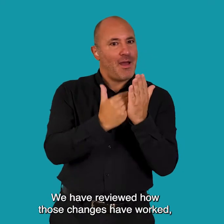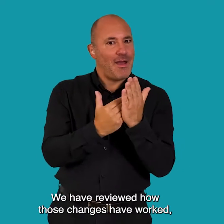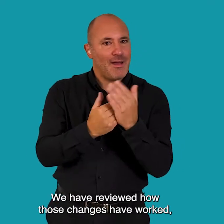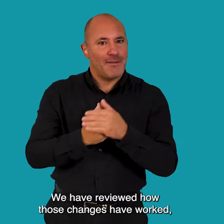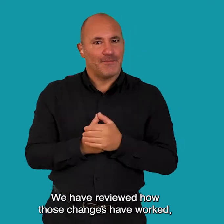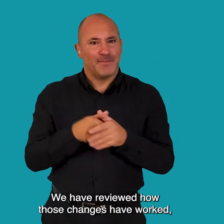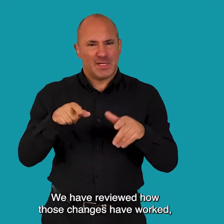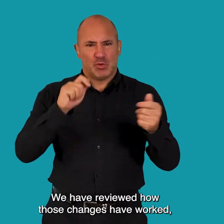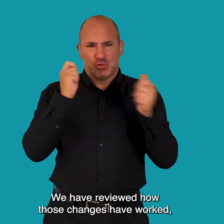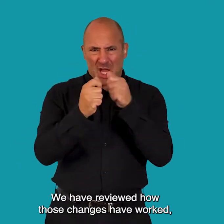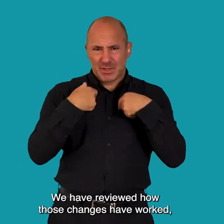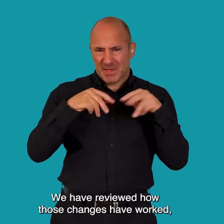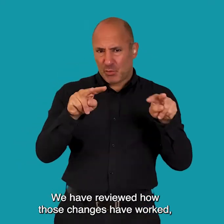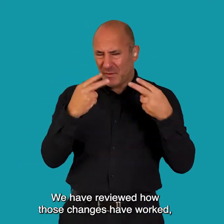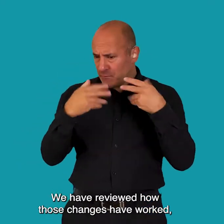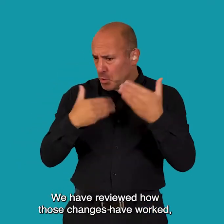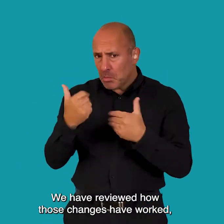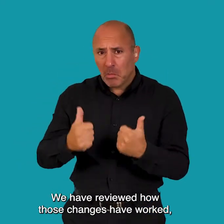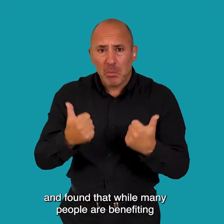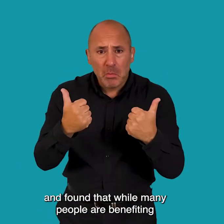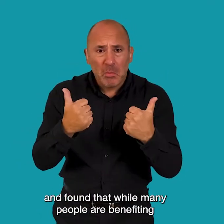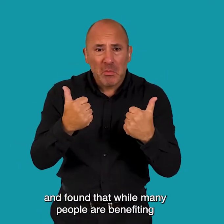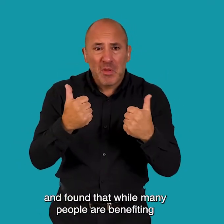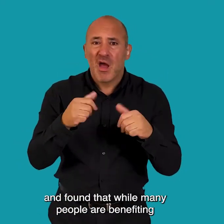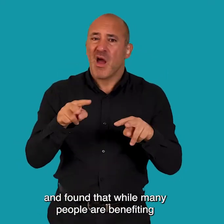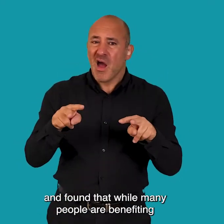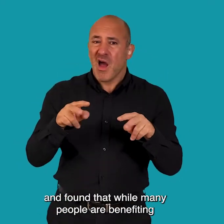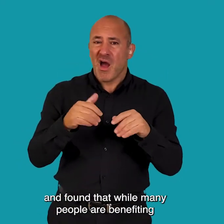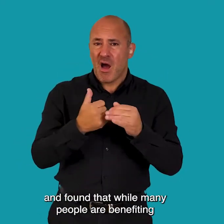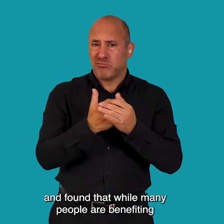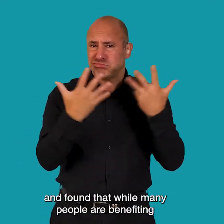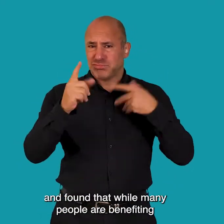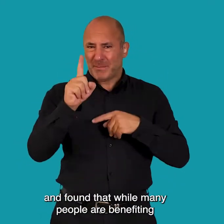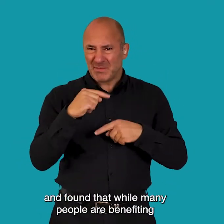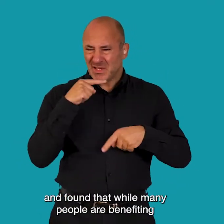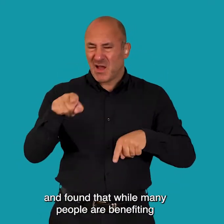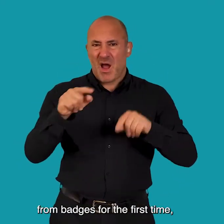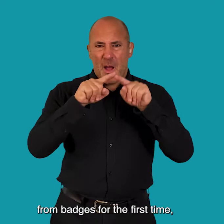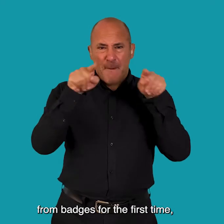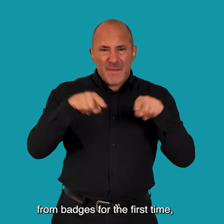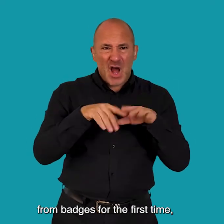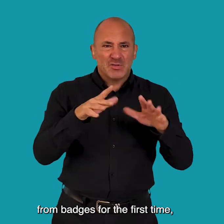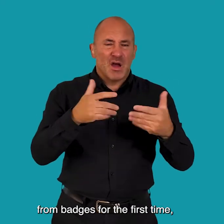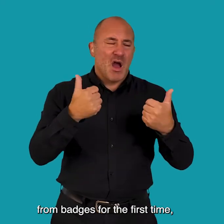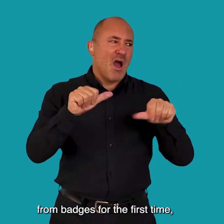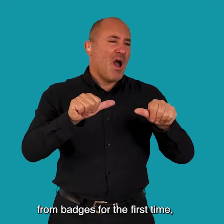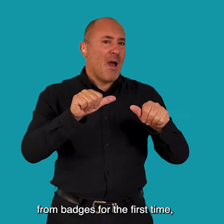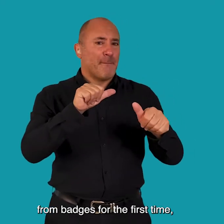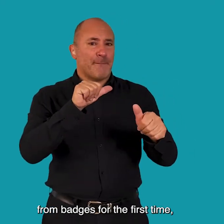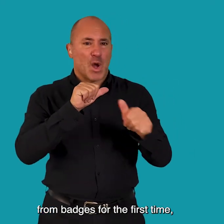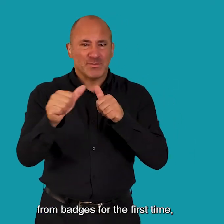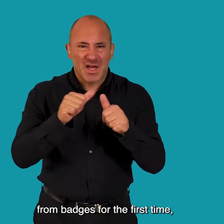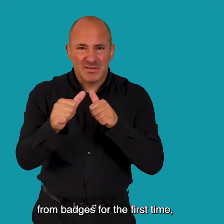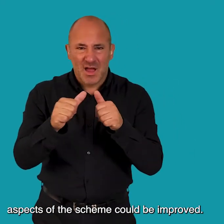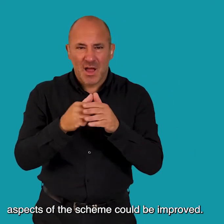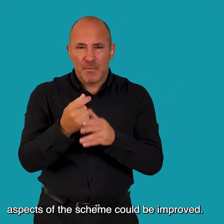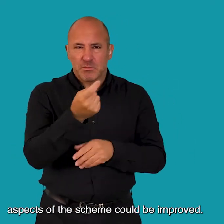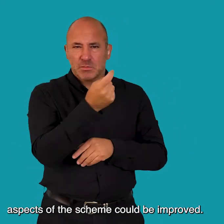have reviewed how those changes have worked and found that while many people are benefiting from badges for the first time, aspects